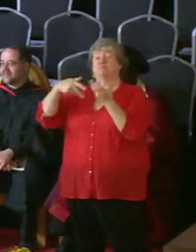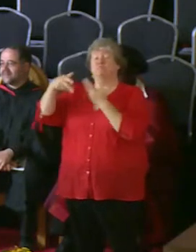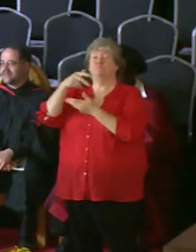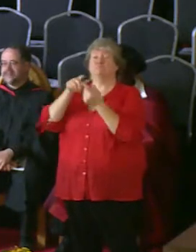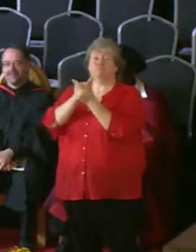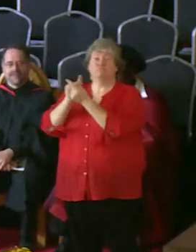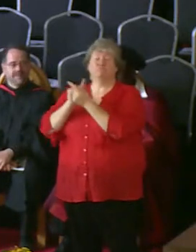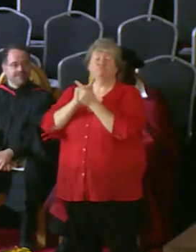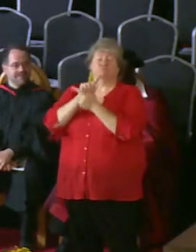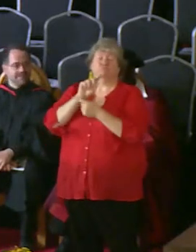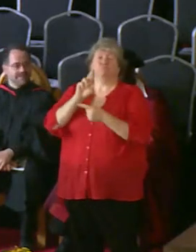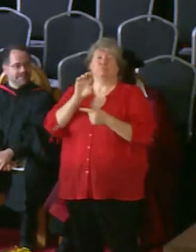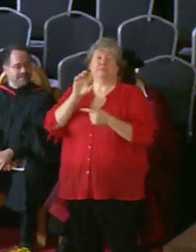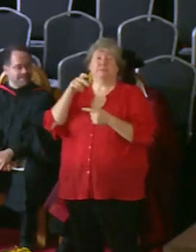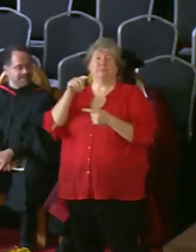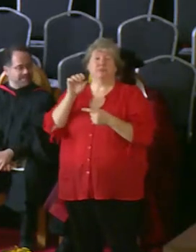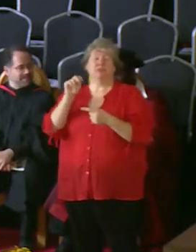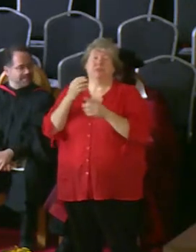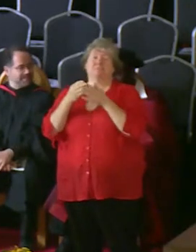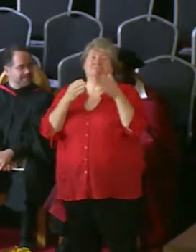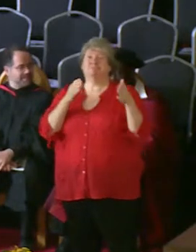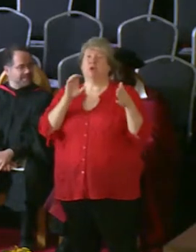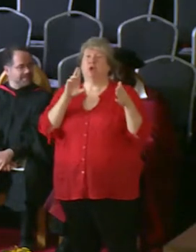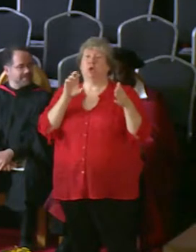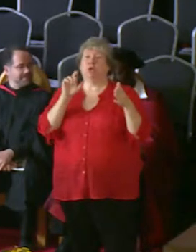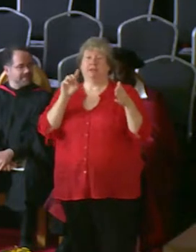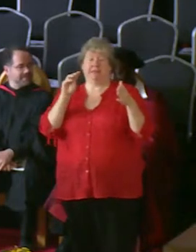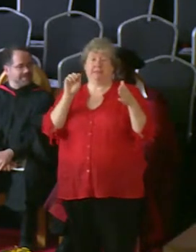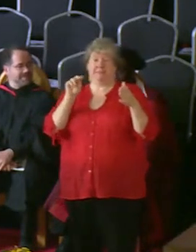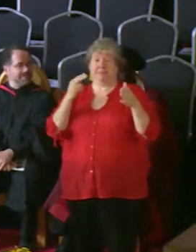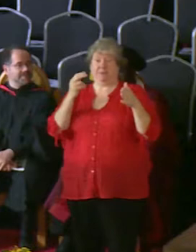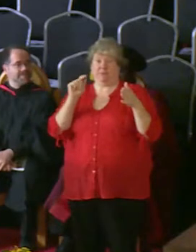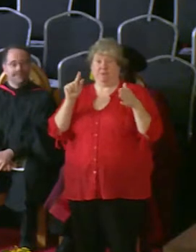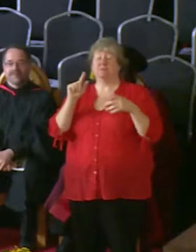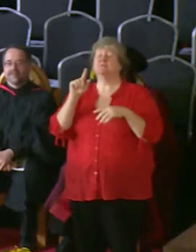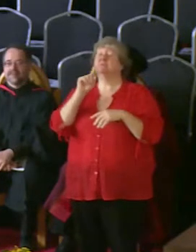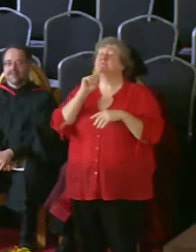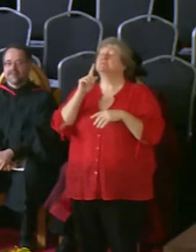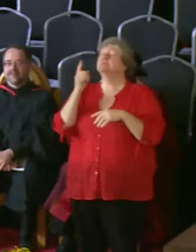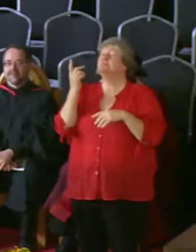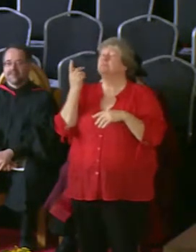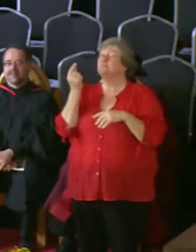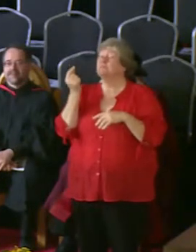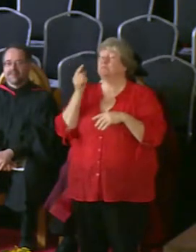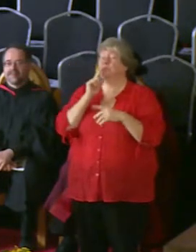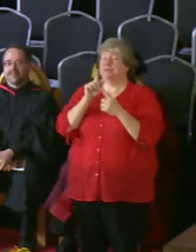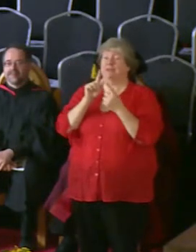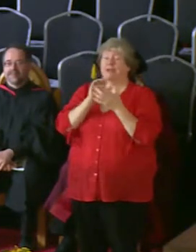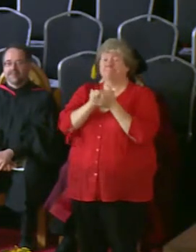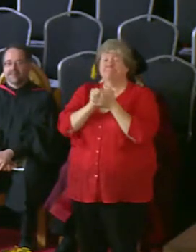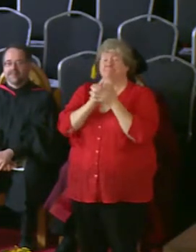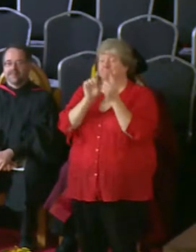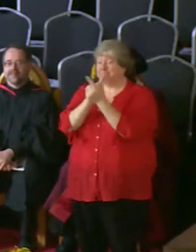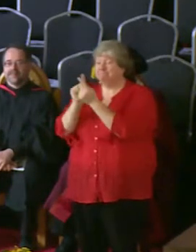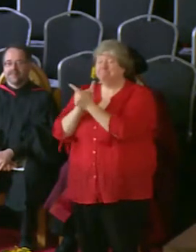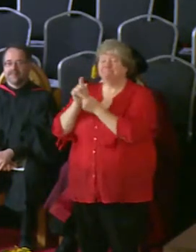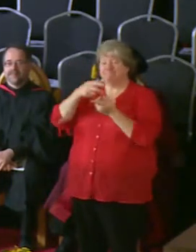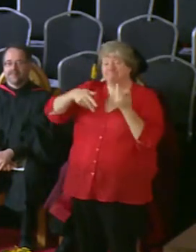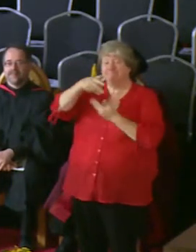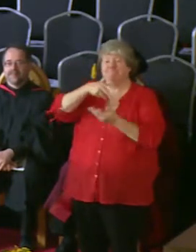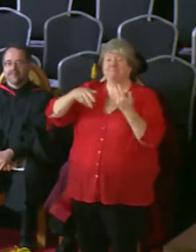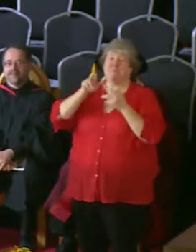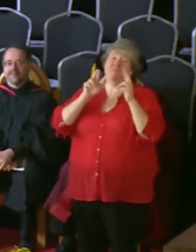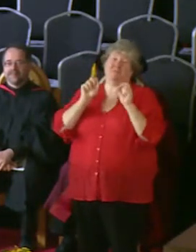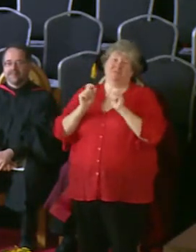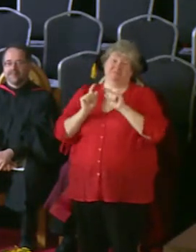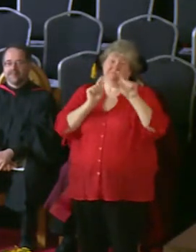next door here. This is an opportunity to congratulate the graduates, mingle a little bit, and we do hope that that you can